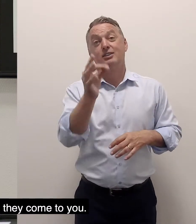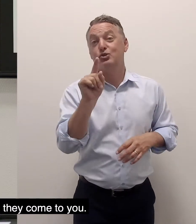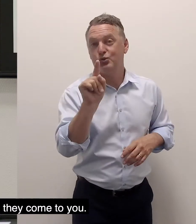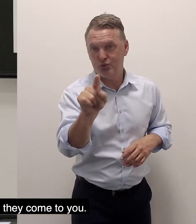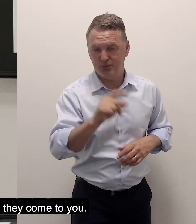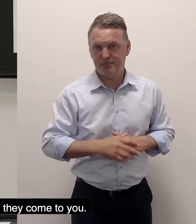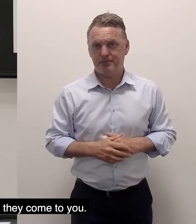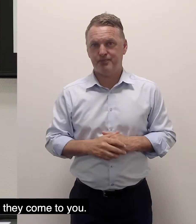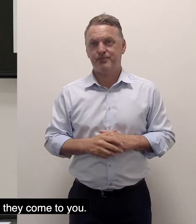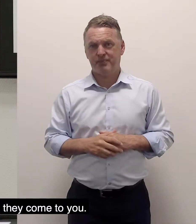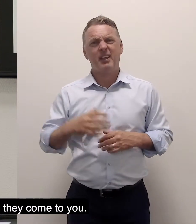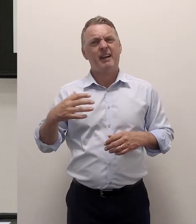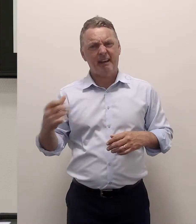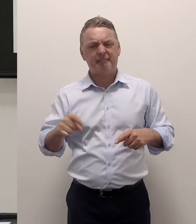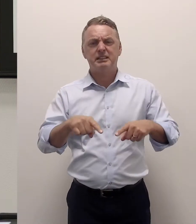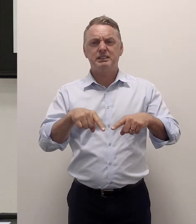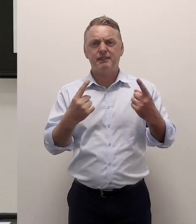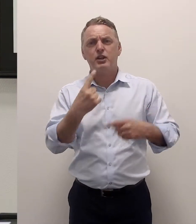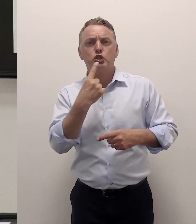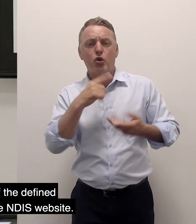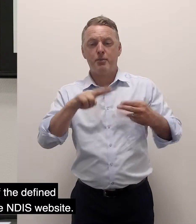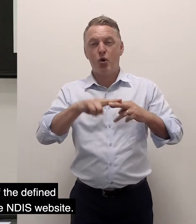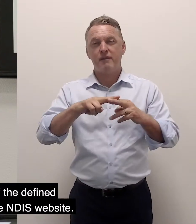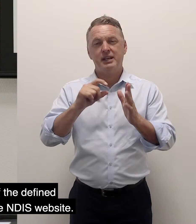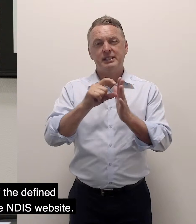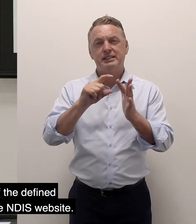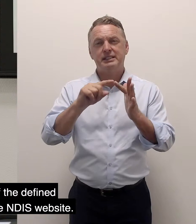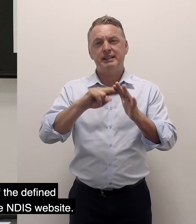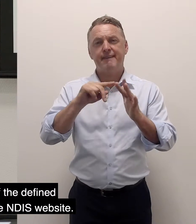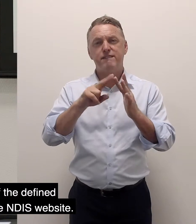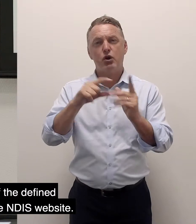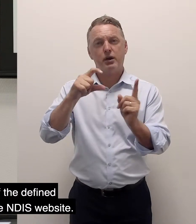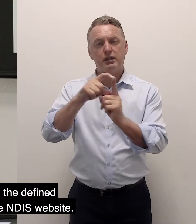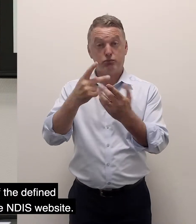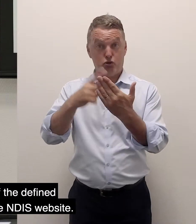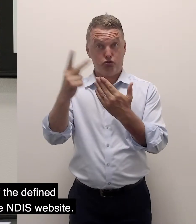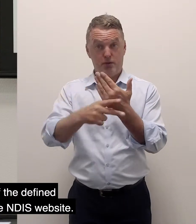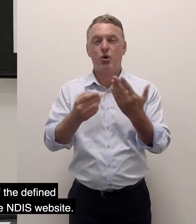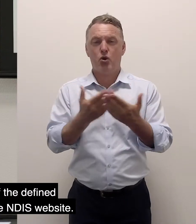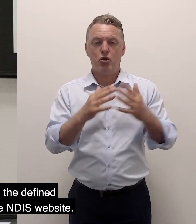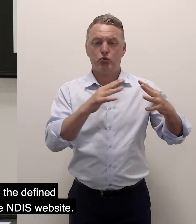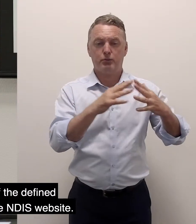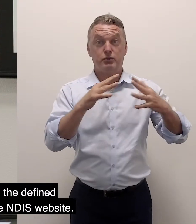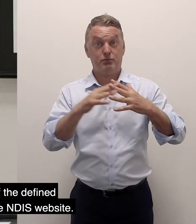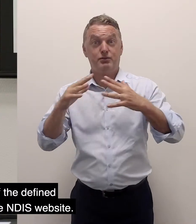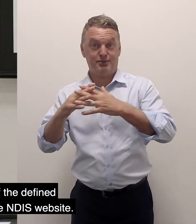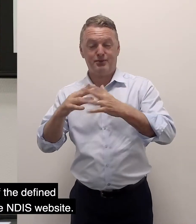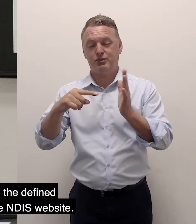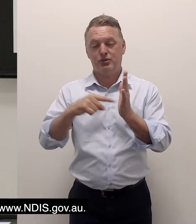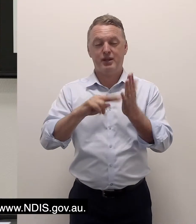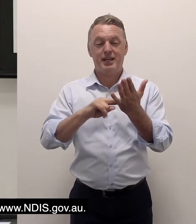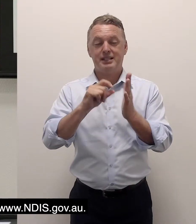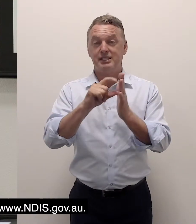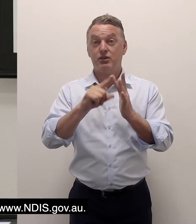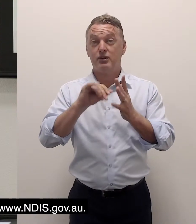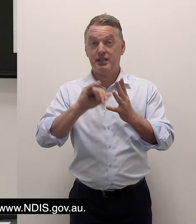they come to you. And there's a list of the defined programs on the NDIS website.